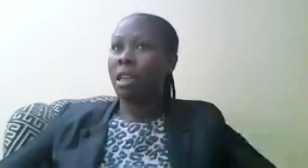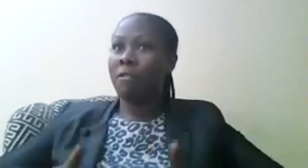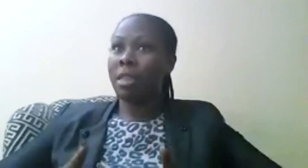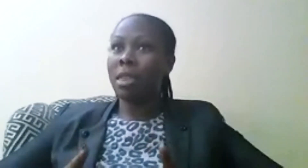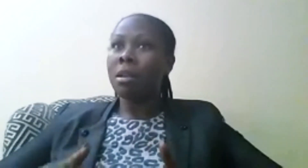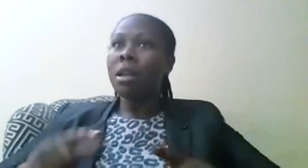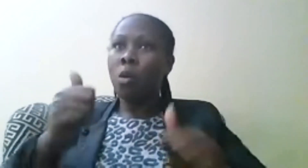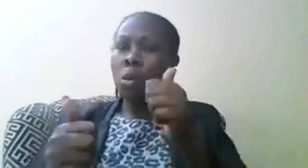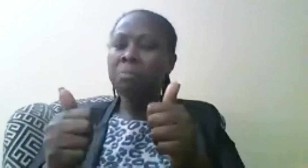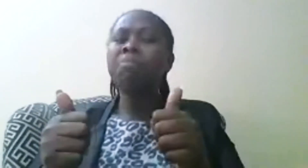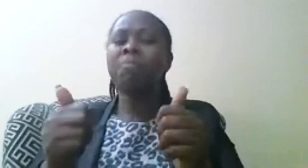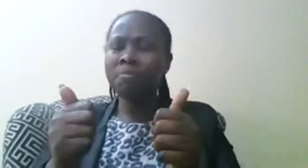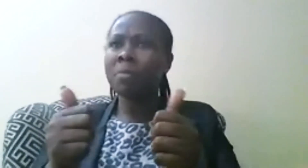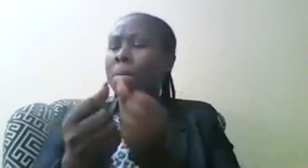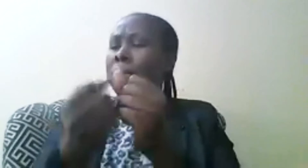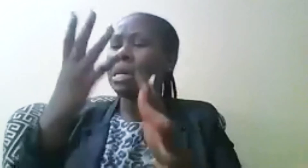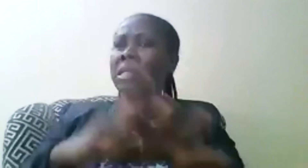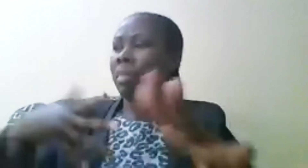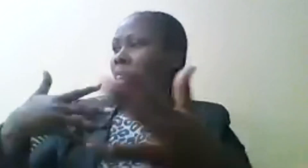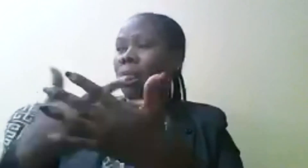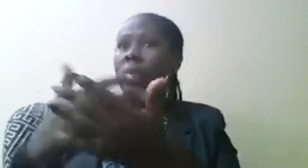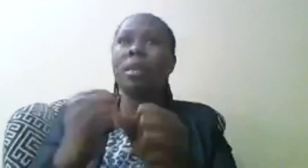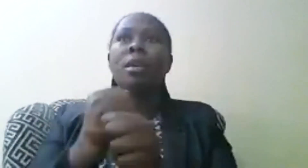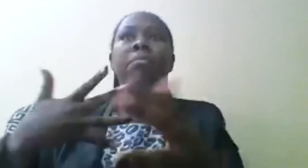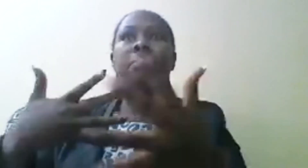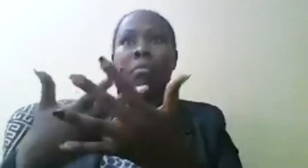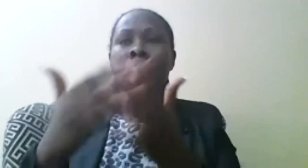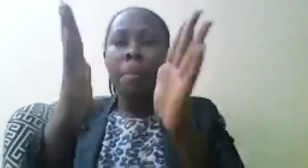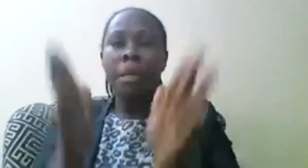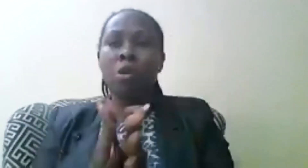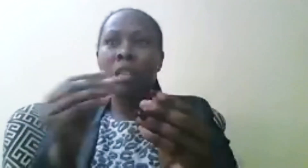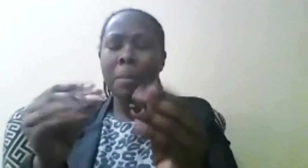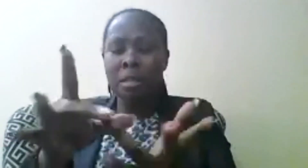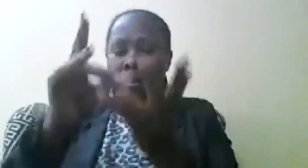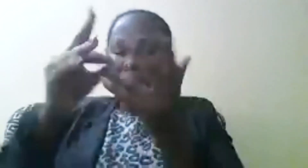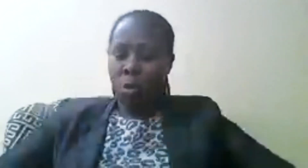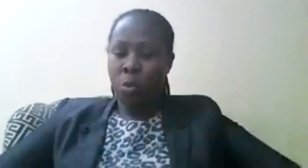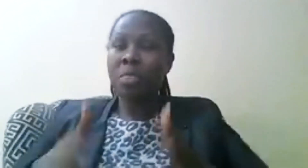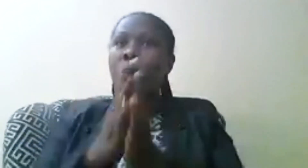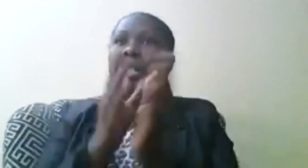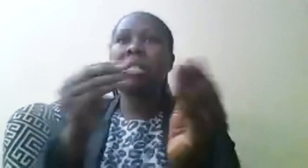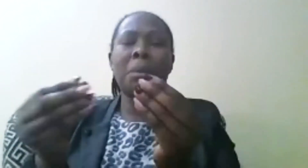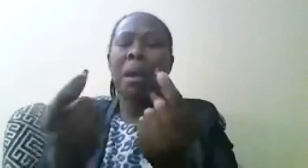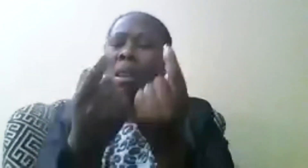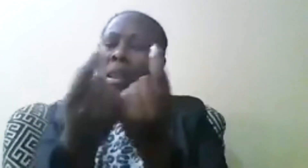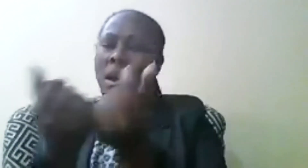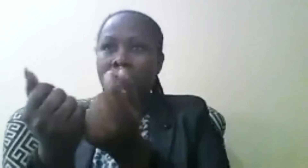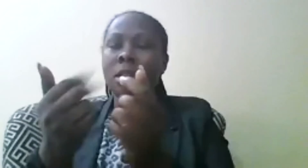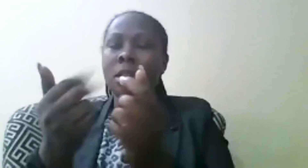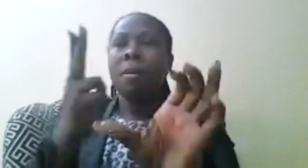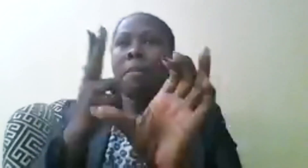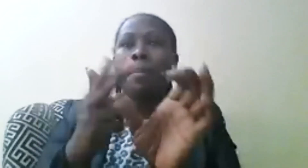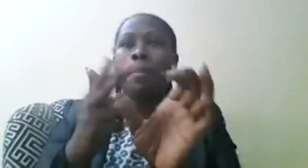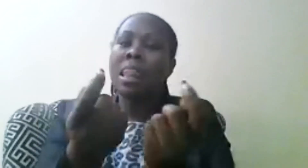of persons with disability in public life. For a long time, persons with disability,